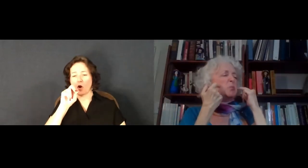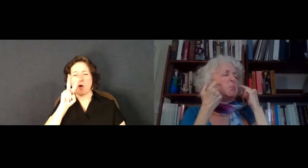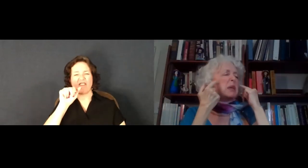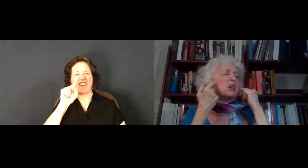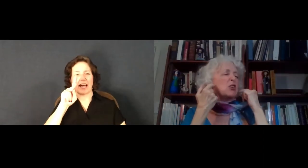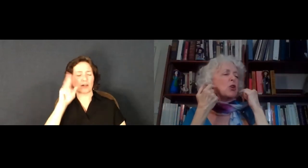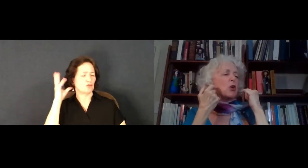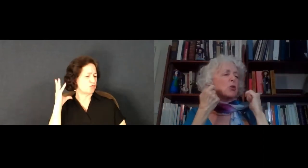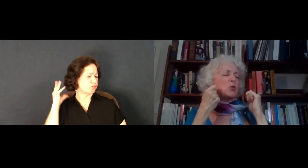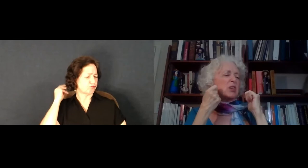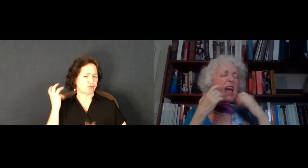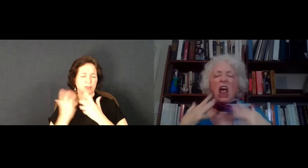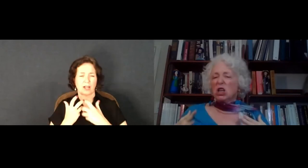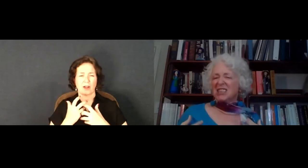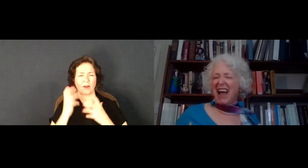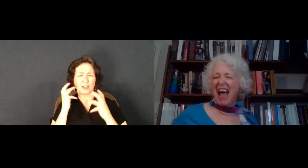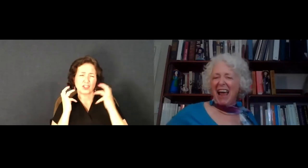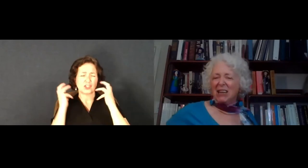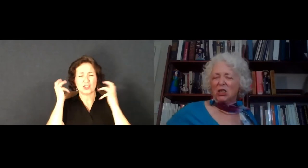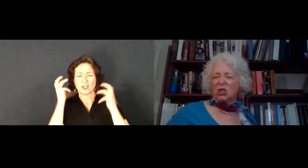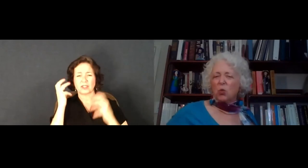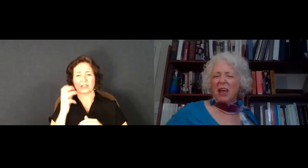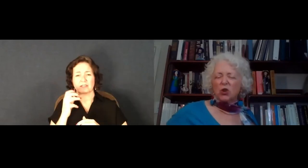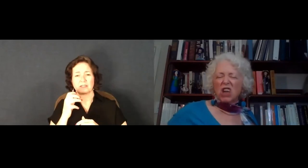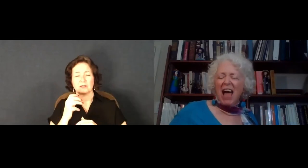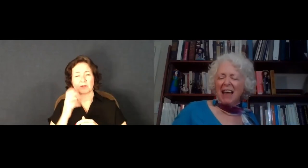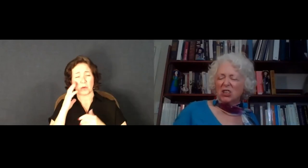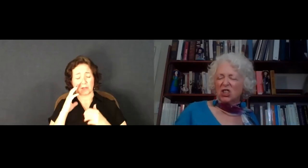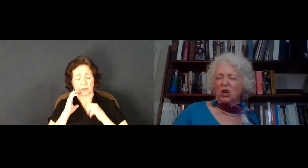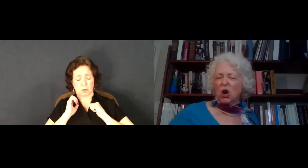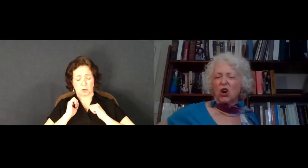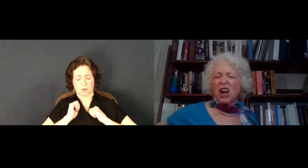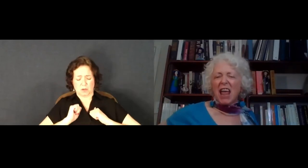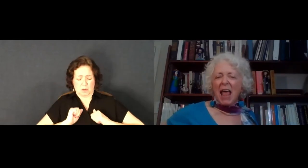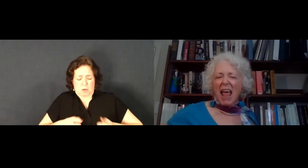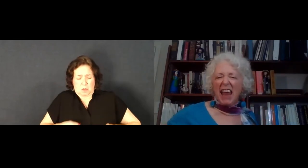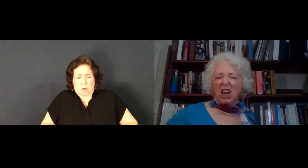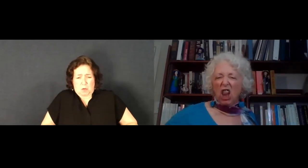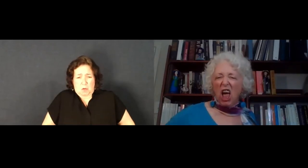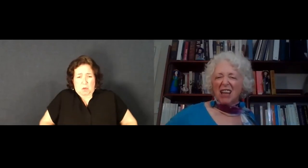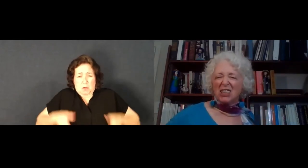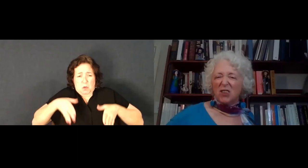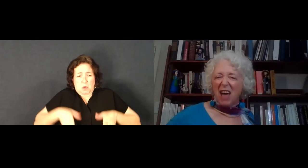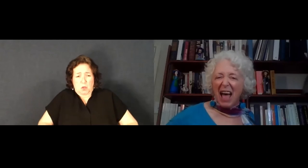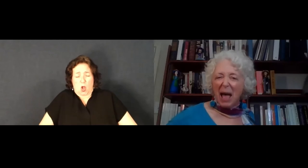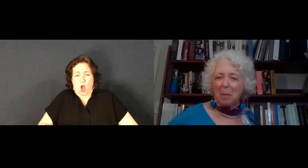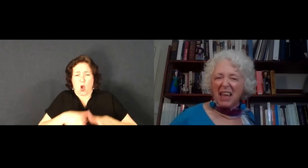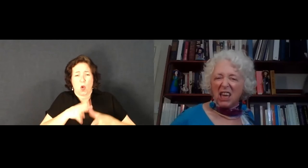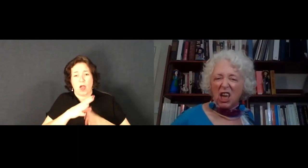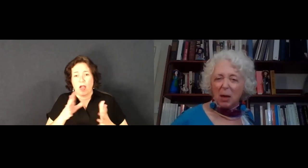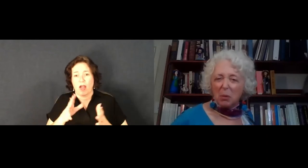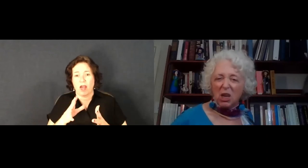had spit curls, tight sweater, tight skirt, and lots of